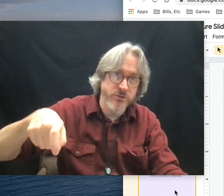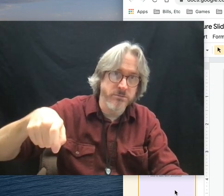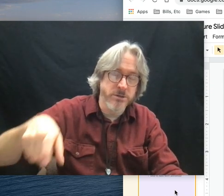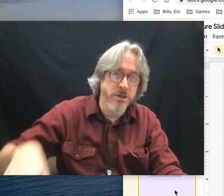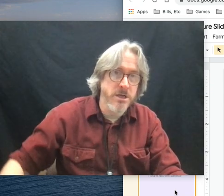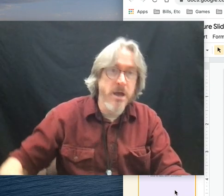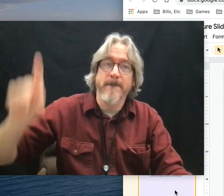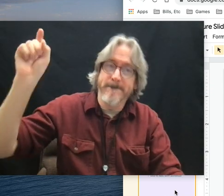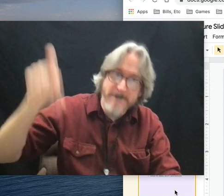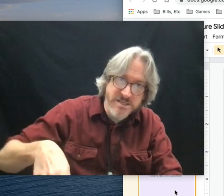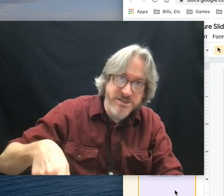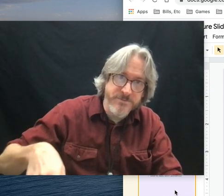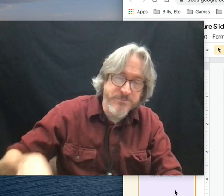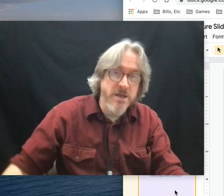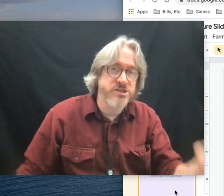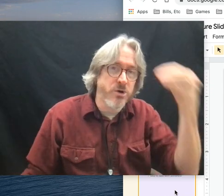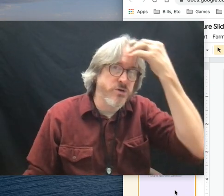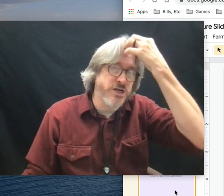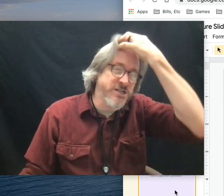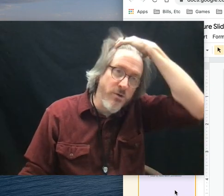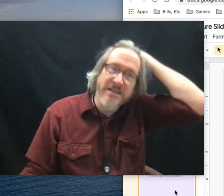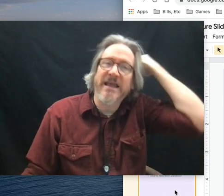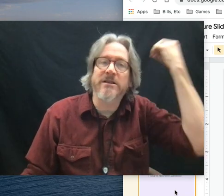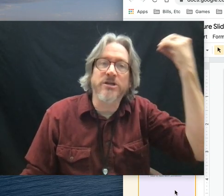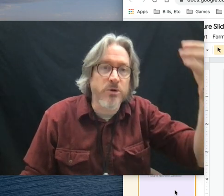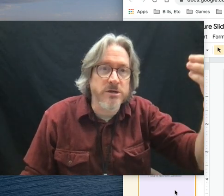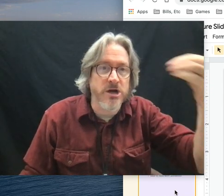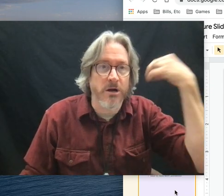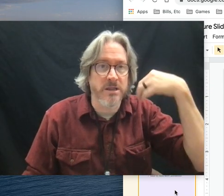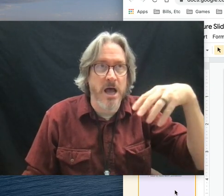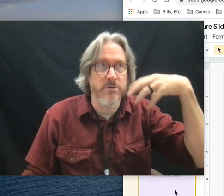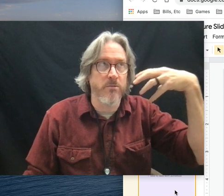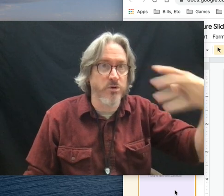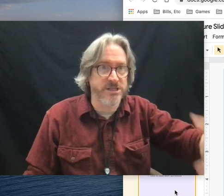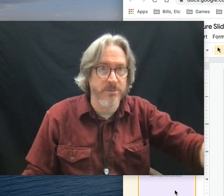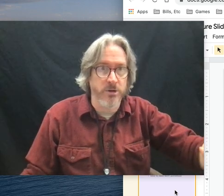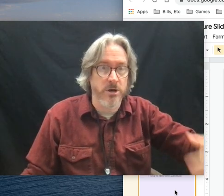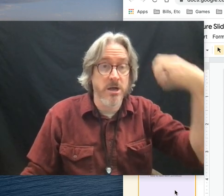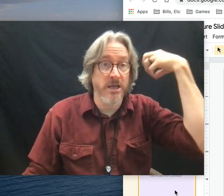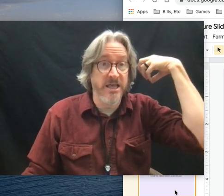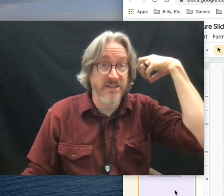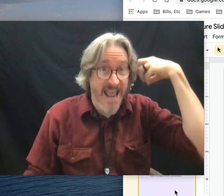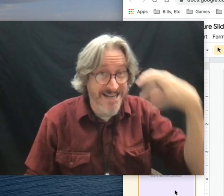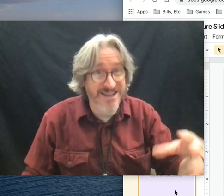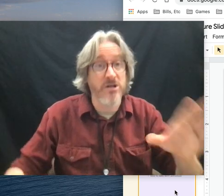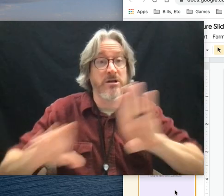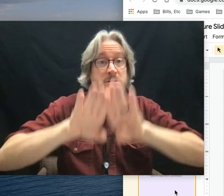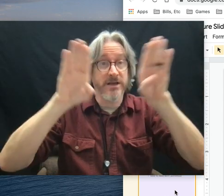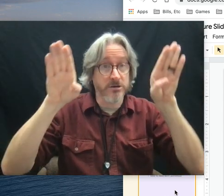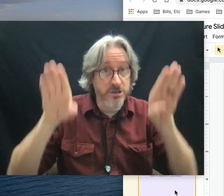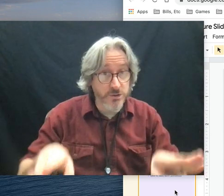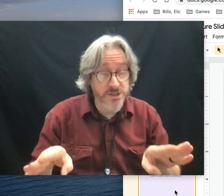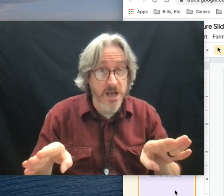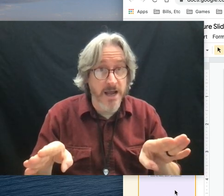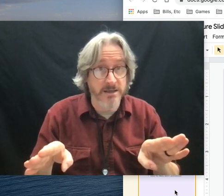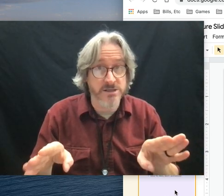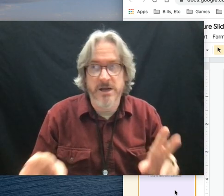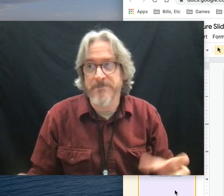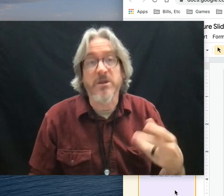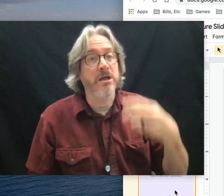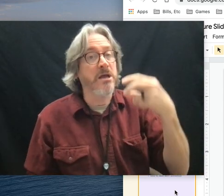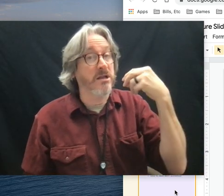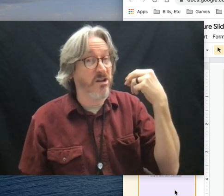have to, must. So just know that the English words are a lot more similar. The ASL, they are two